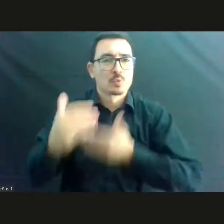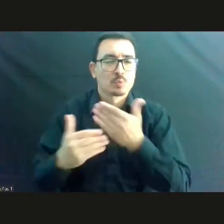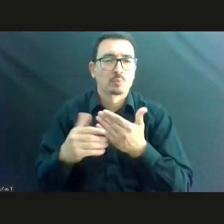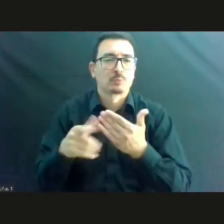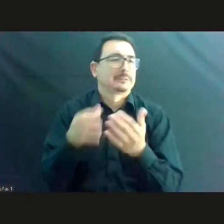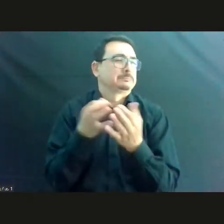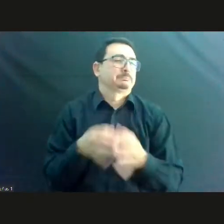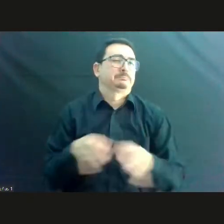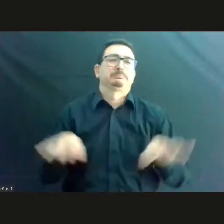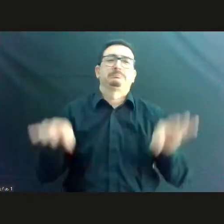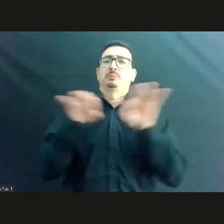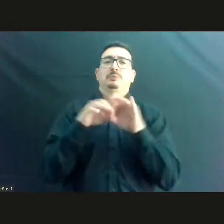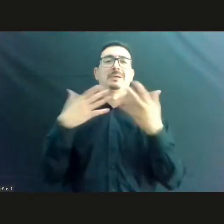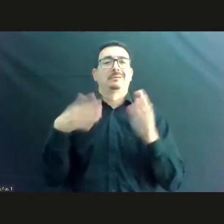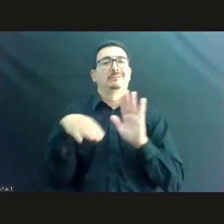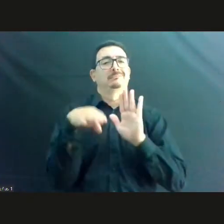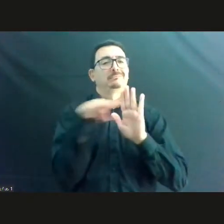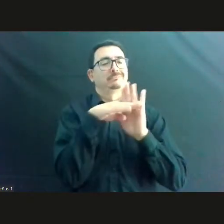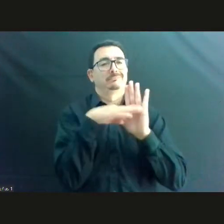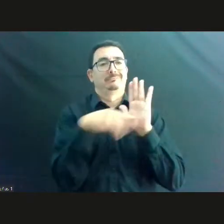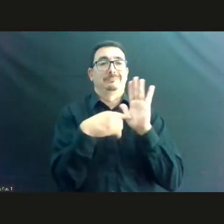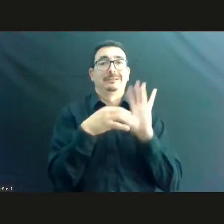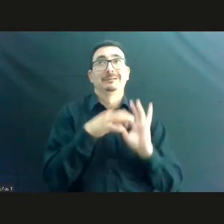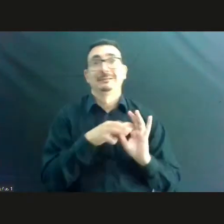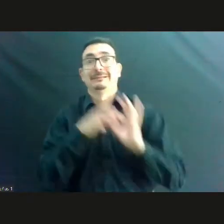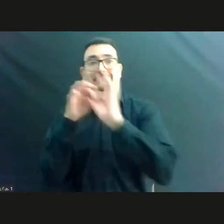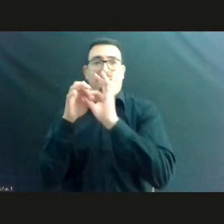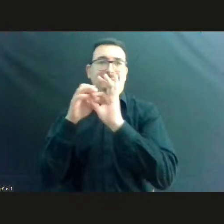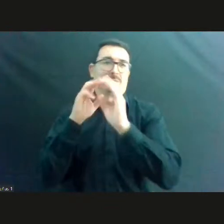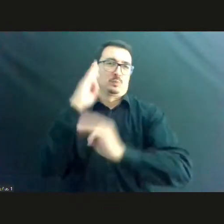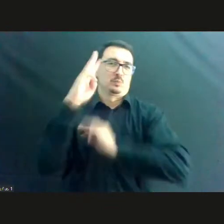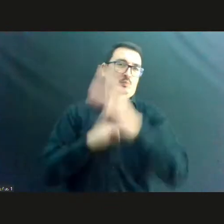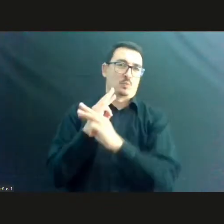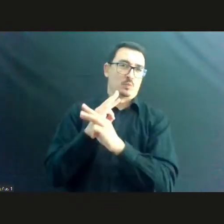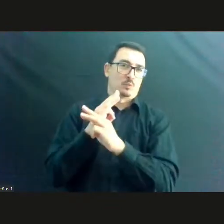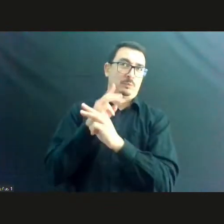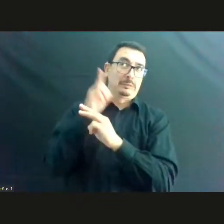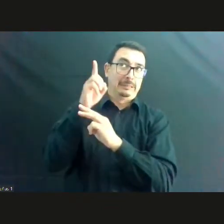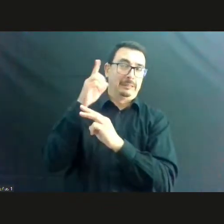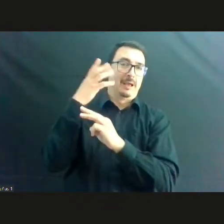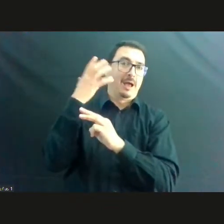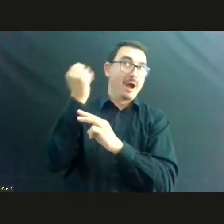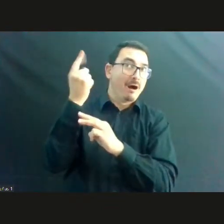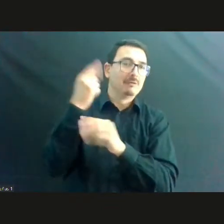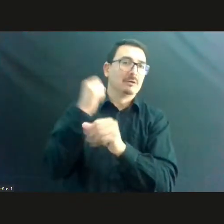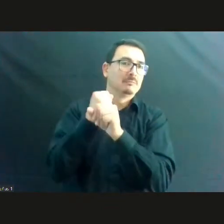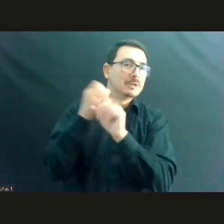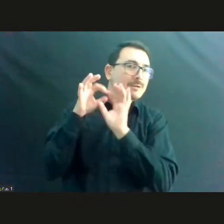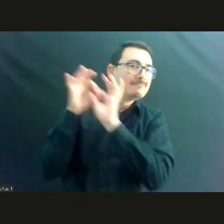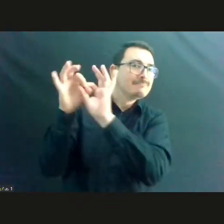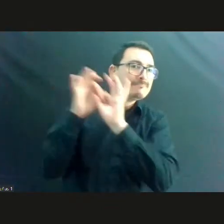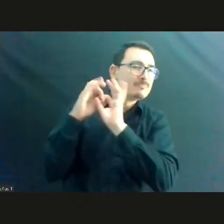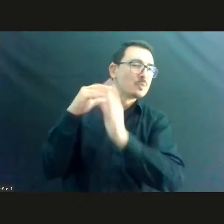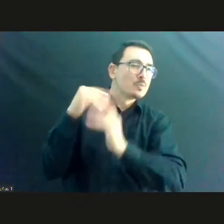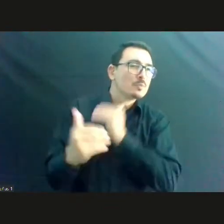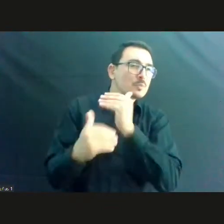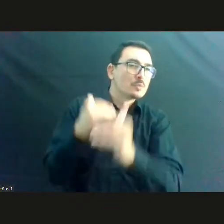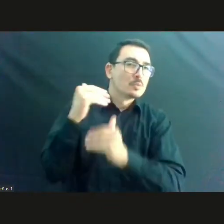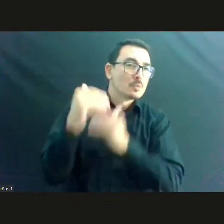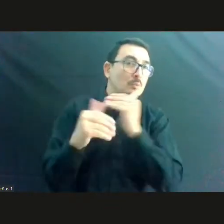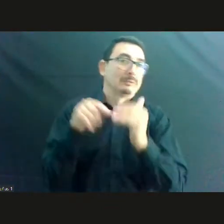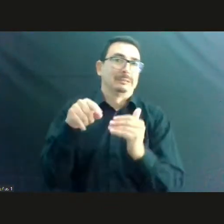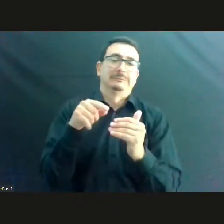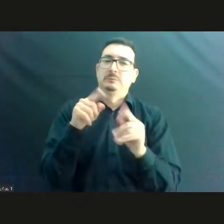upgrading, retooling, and reskilling the workforce, and of course, following global best practices. So thank you so much for